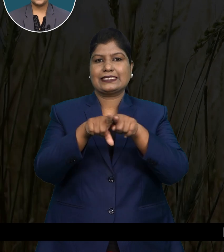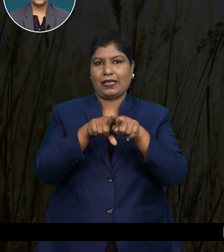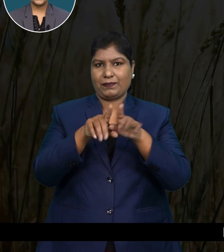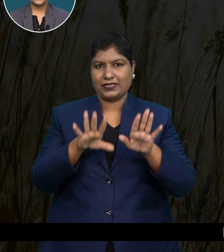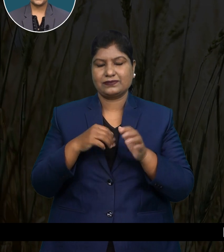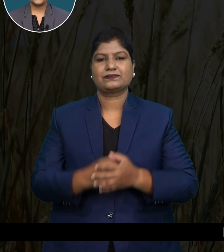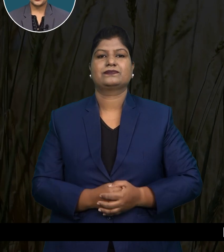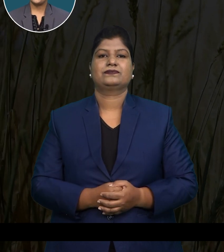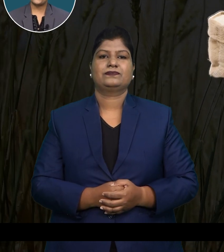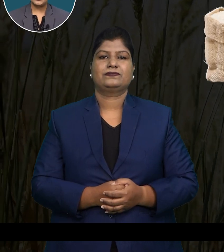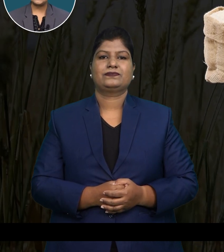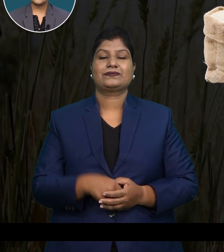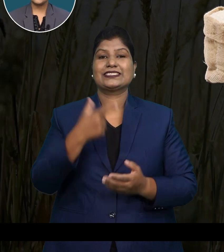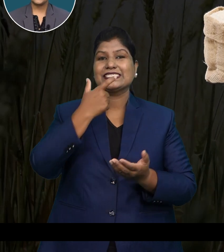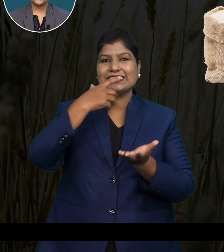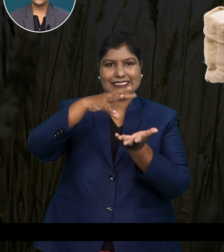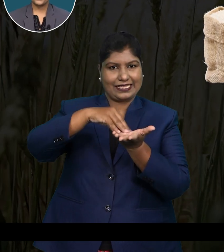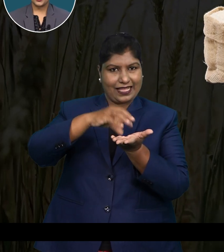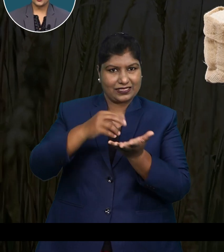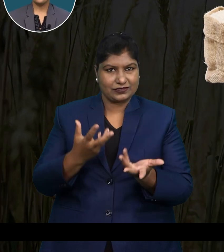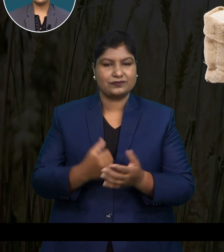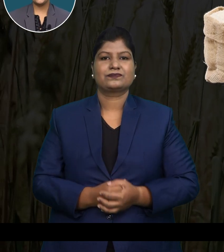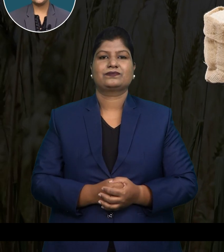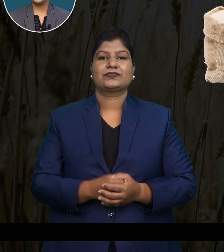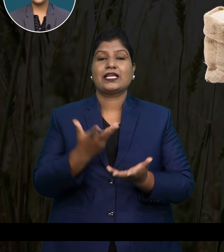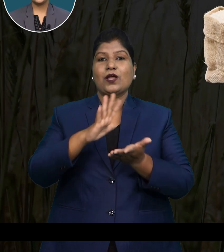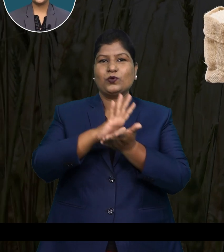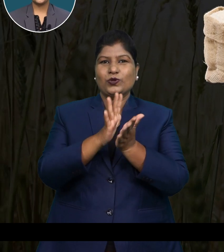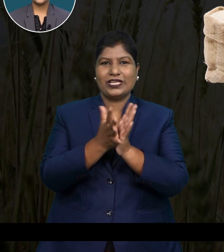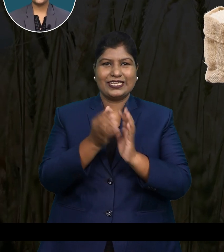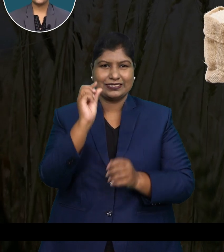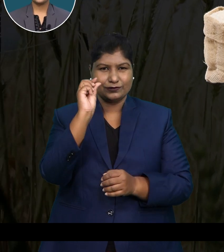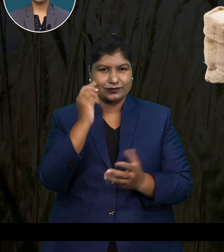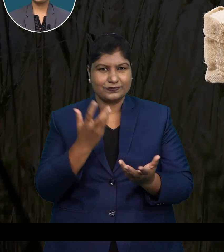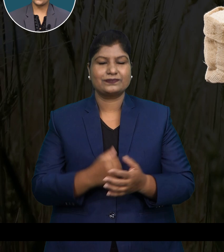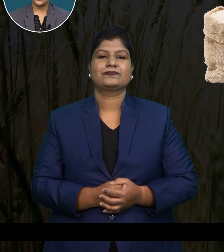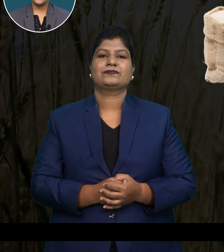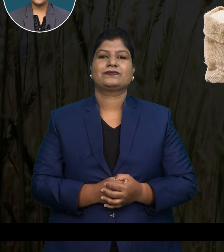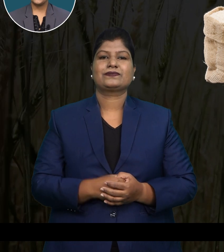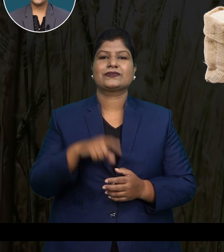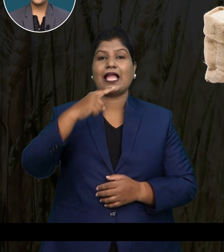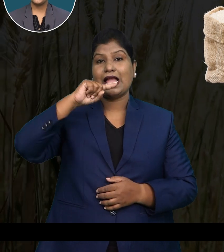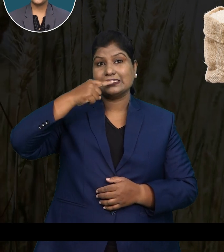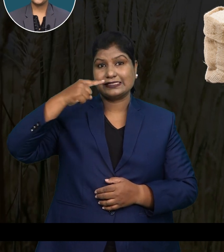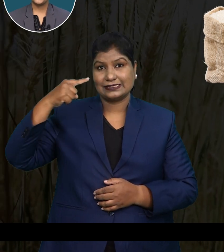Examples: rice, wheat, corn,